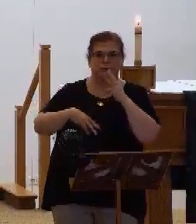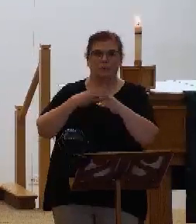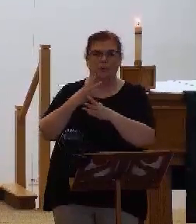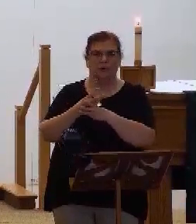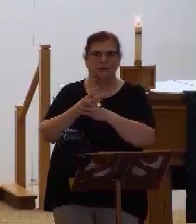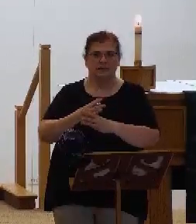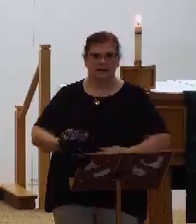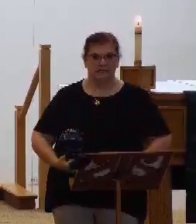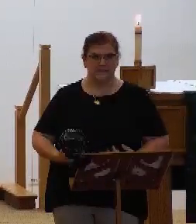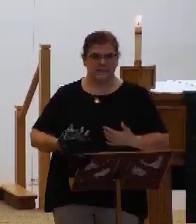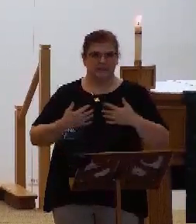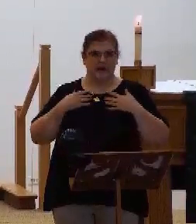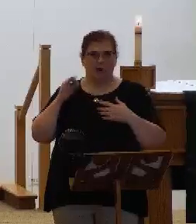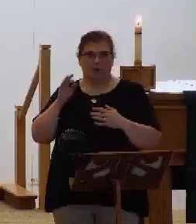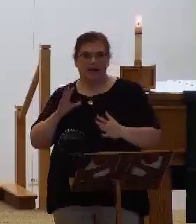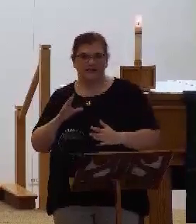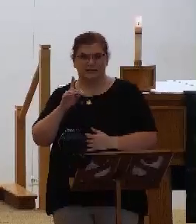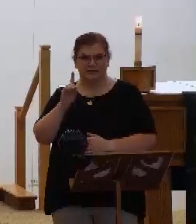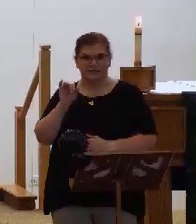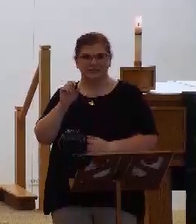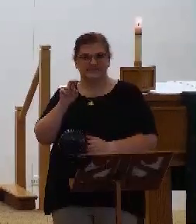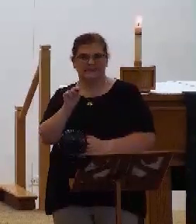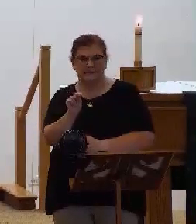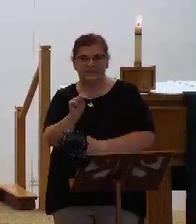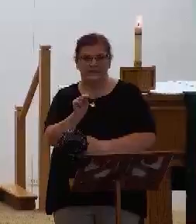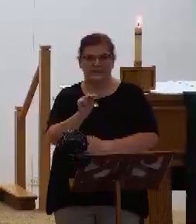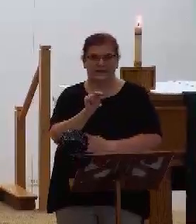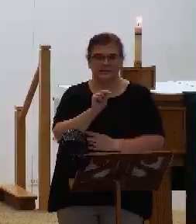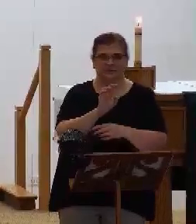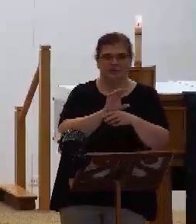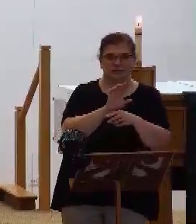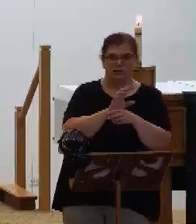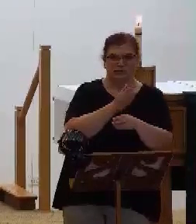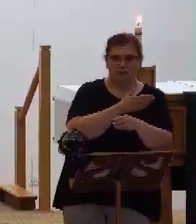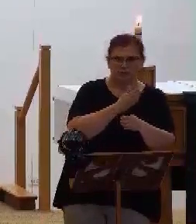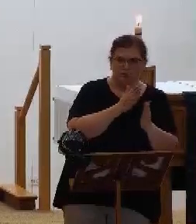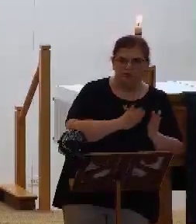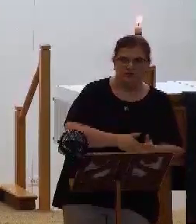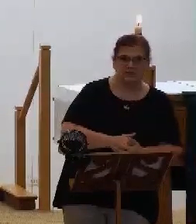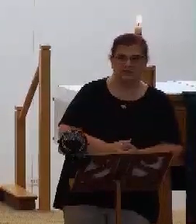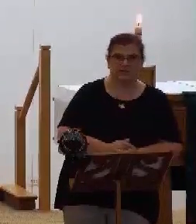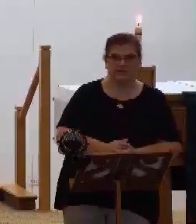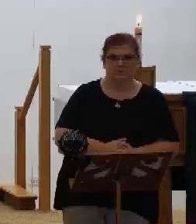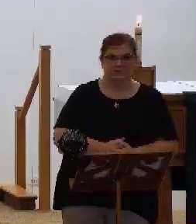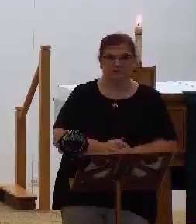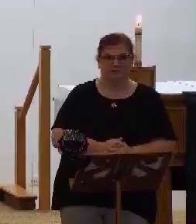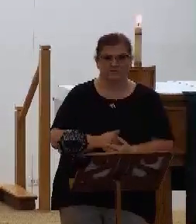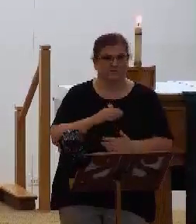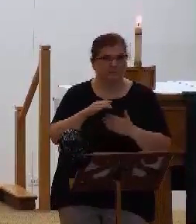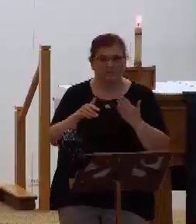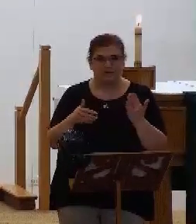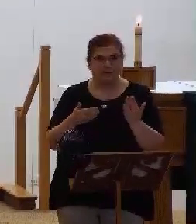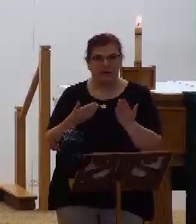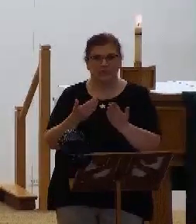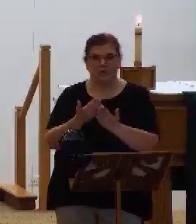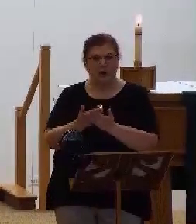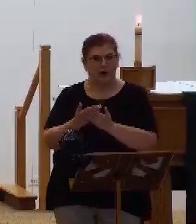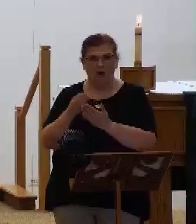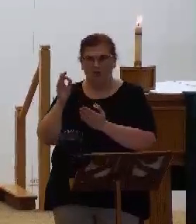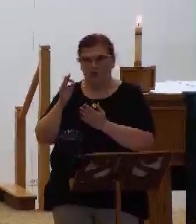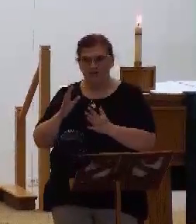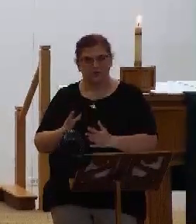world. Inspire pastors, deacons, church musicians, and